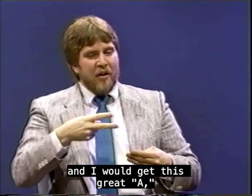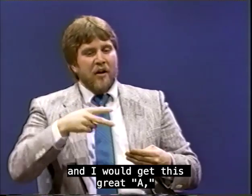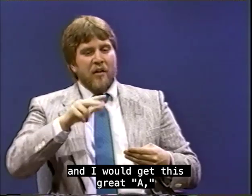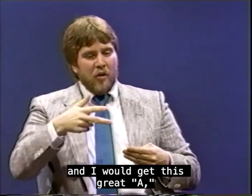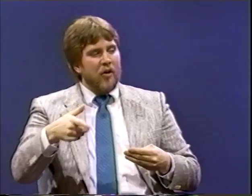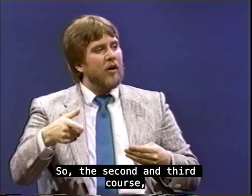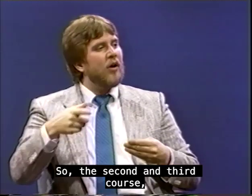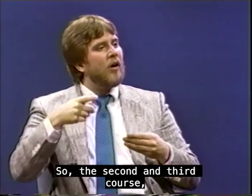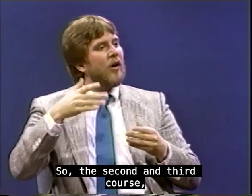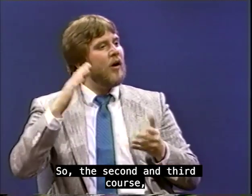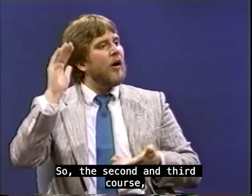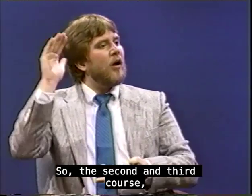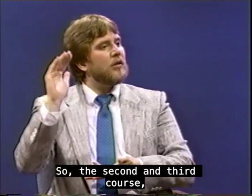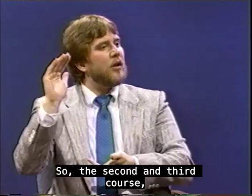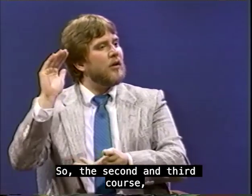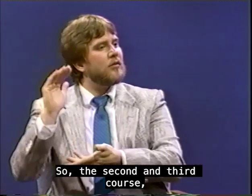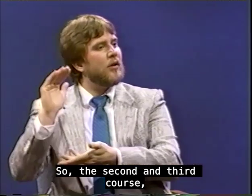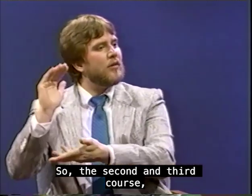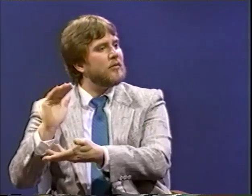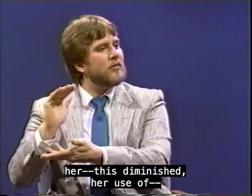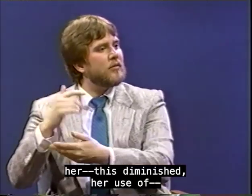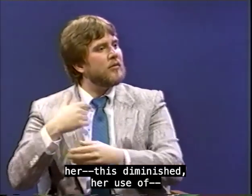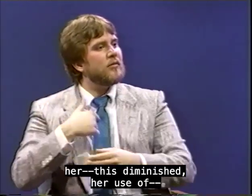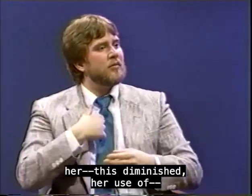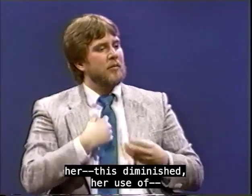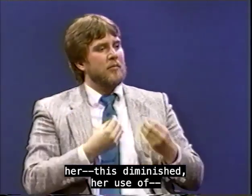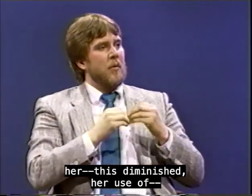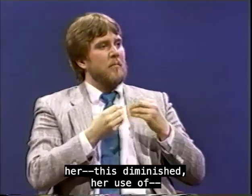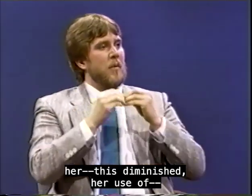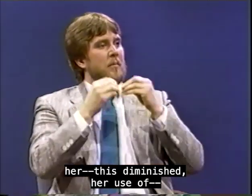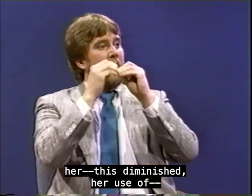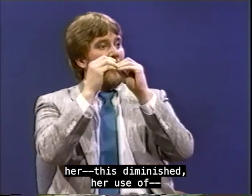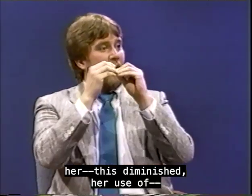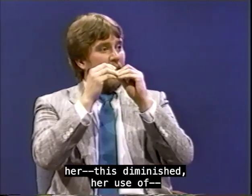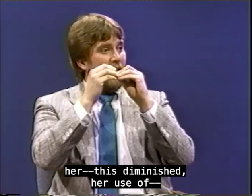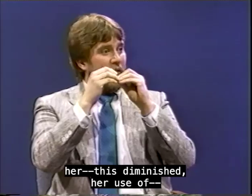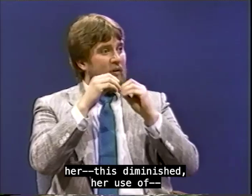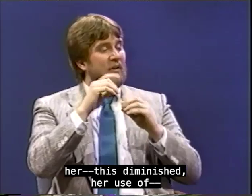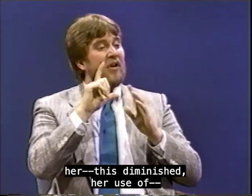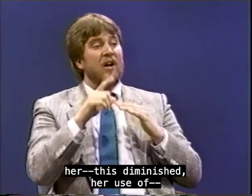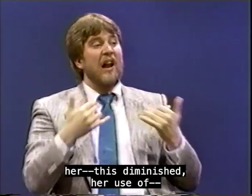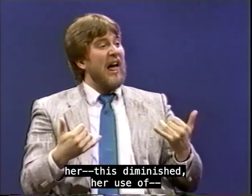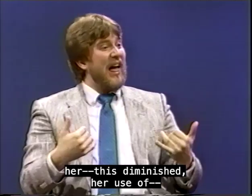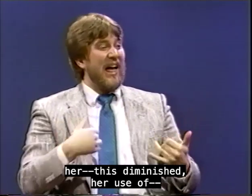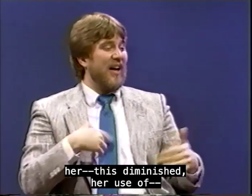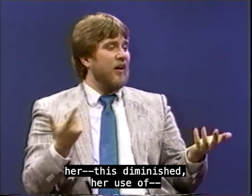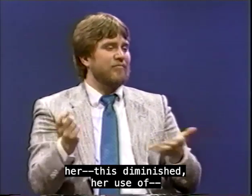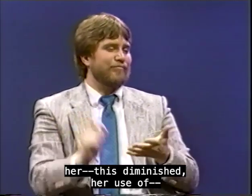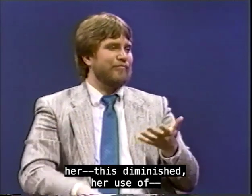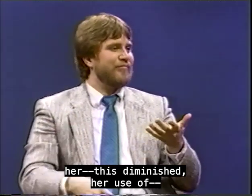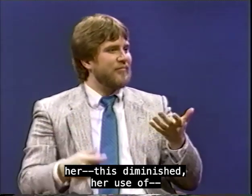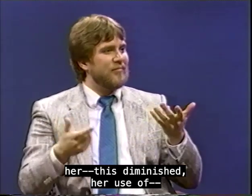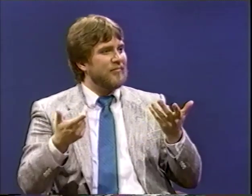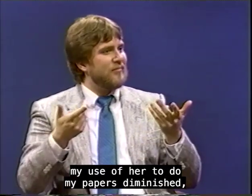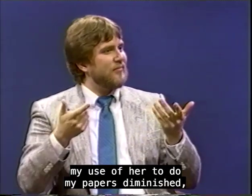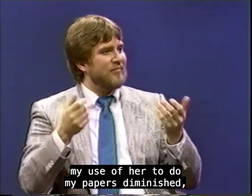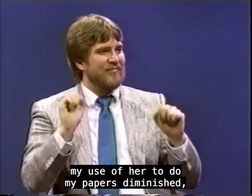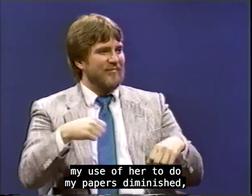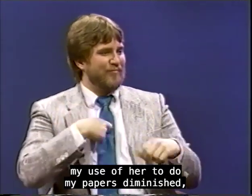me. So the second, third course, this diminished her use of, my use of her to do